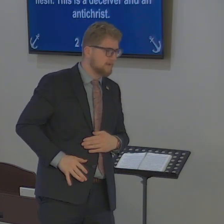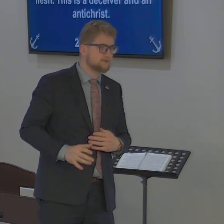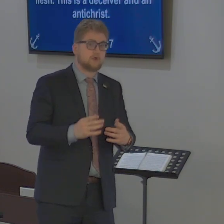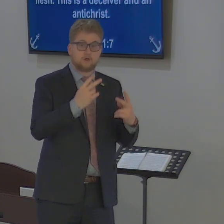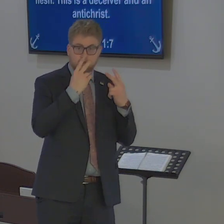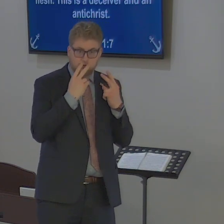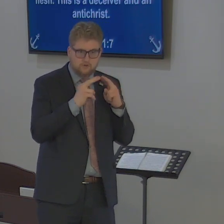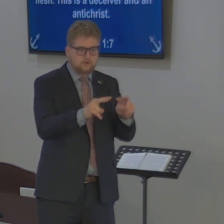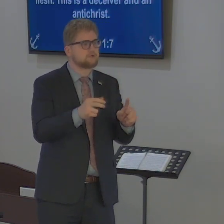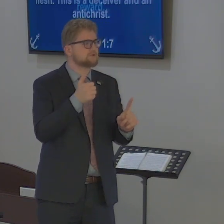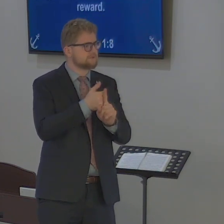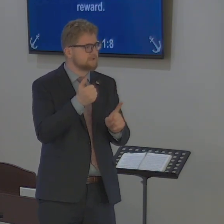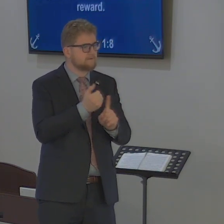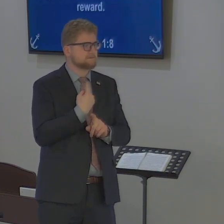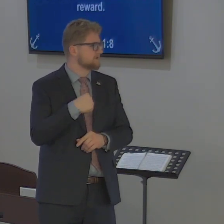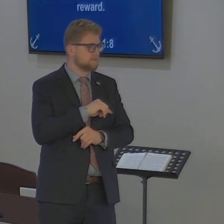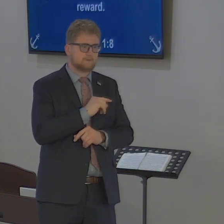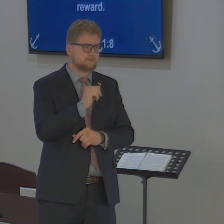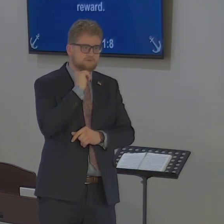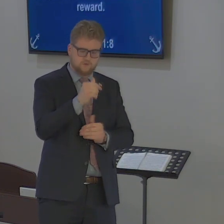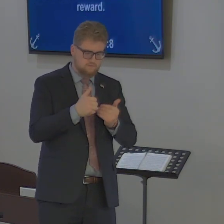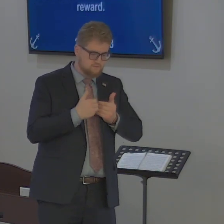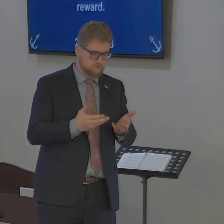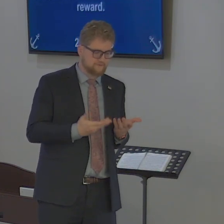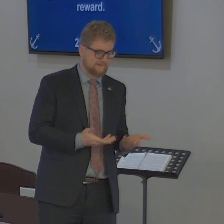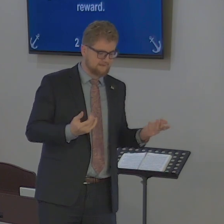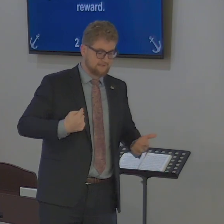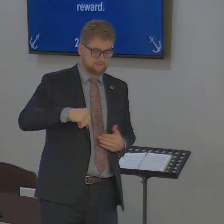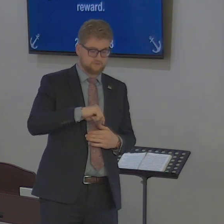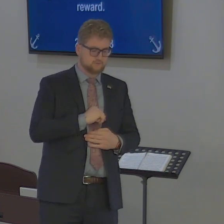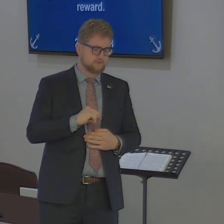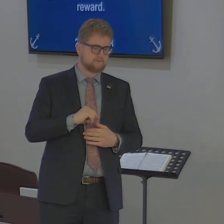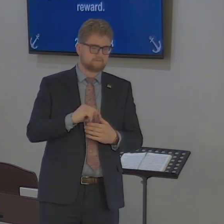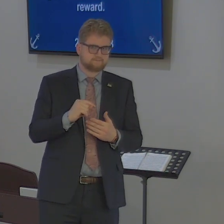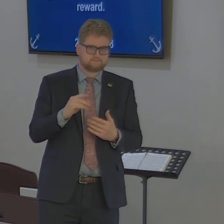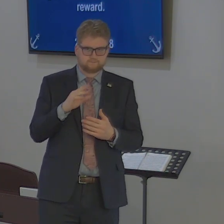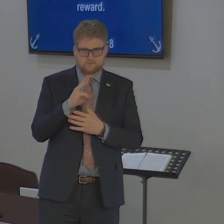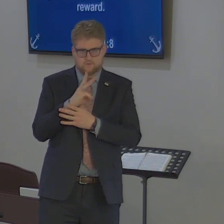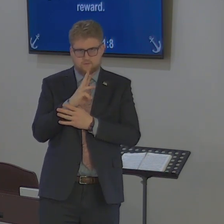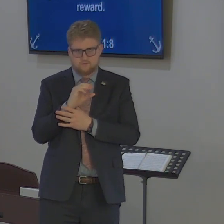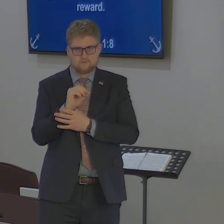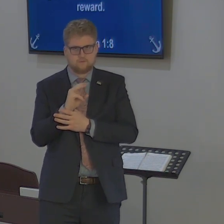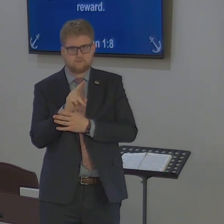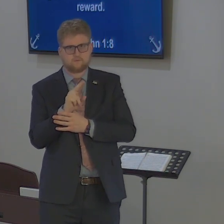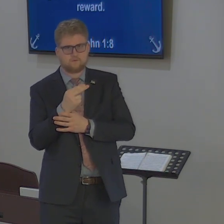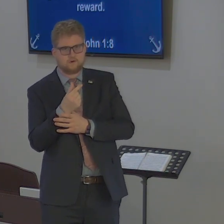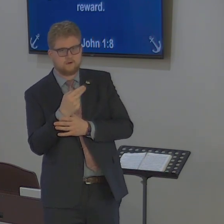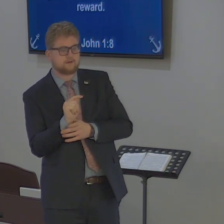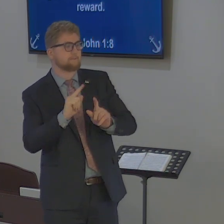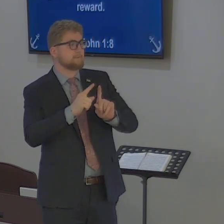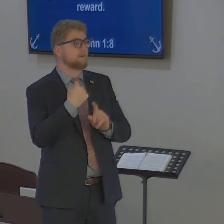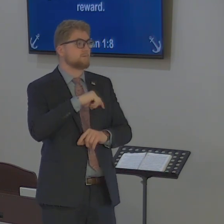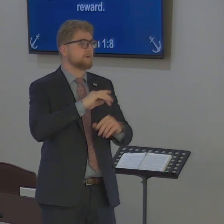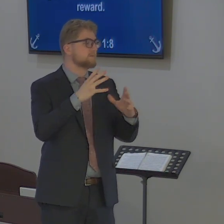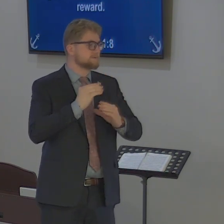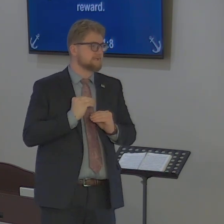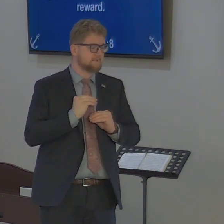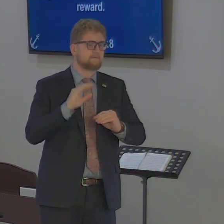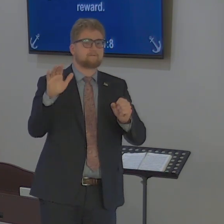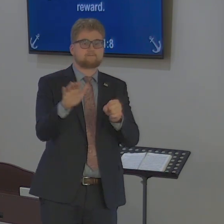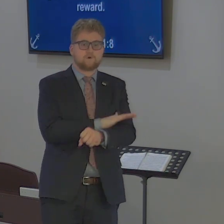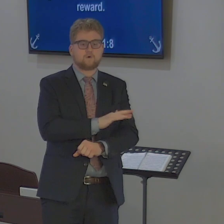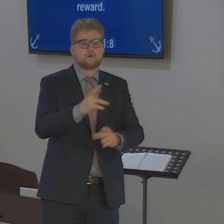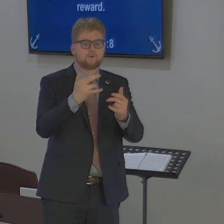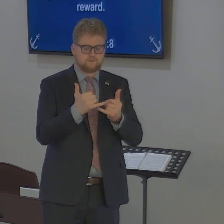yourselves, that we lose not those things which we have wrought, but that we receive a full reward." Father, thank